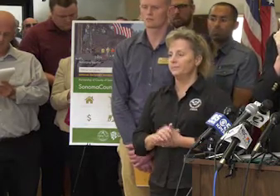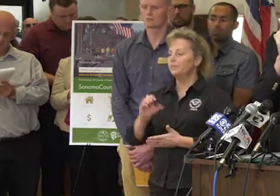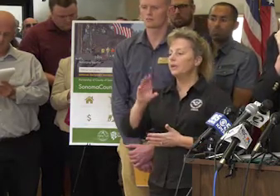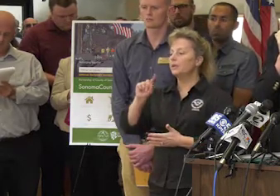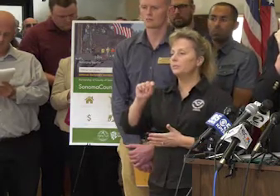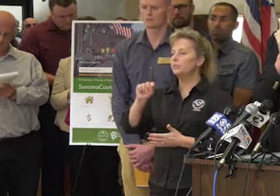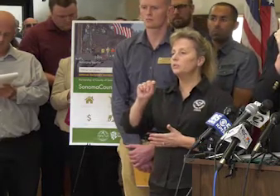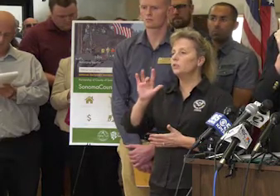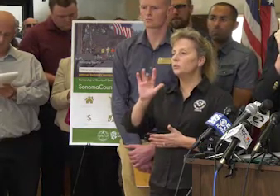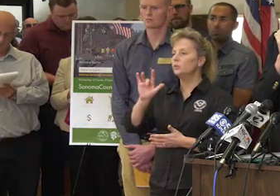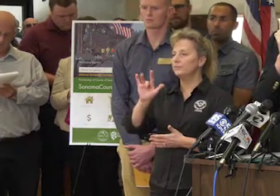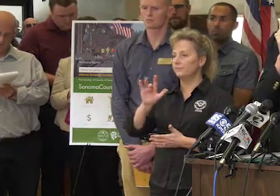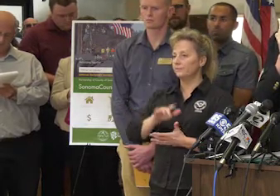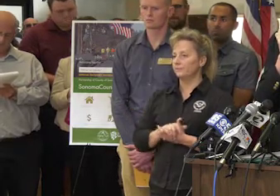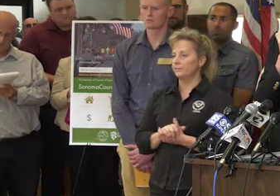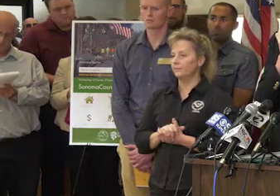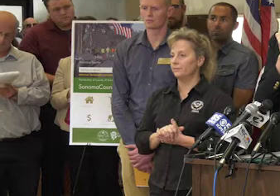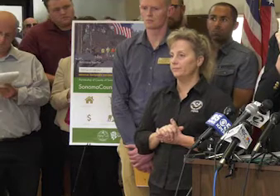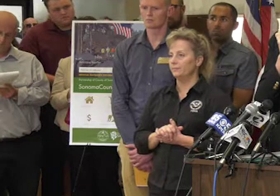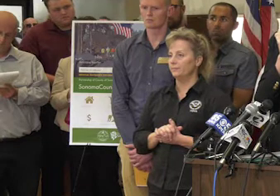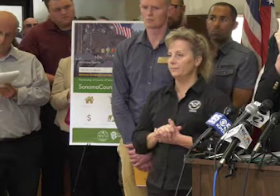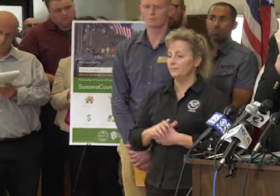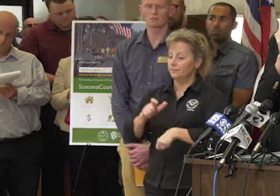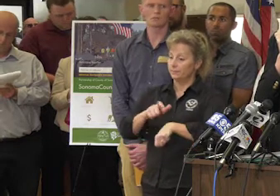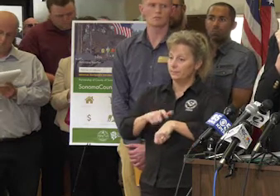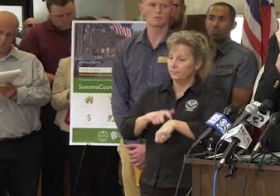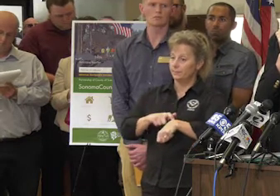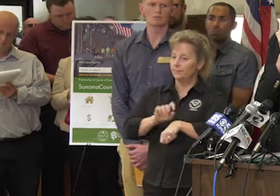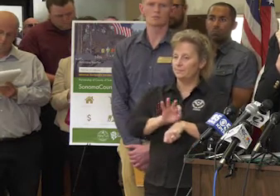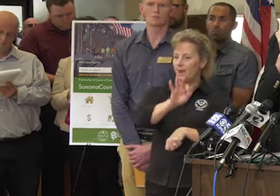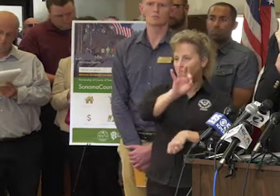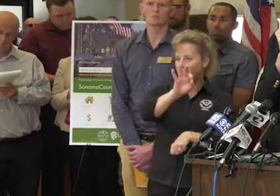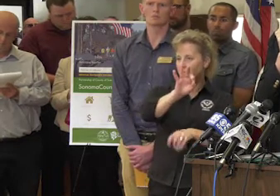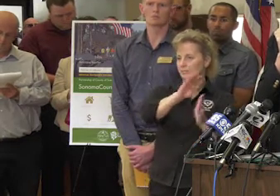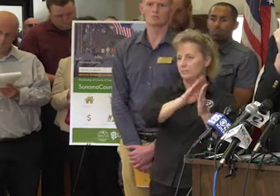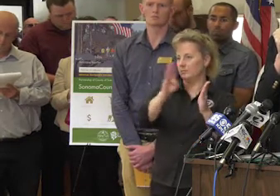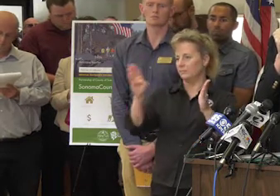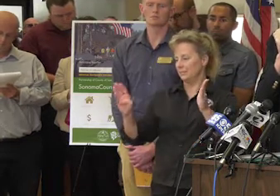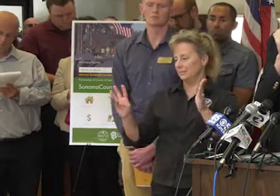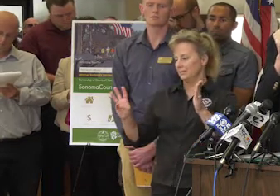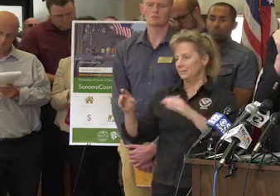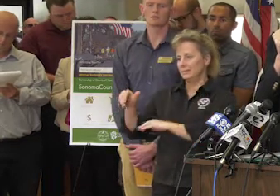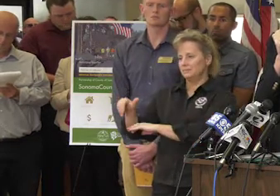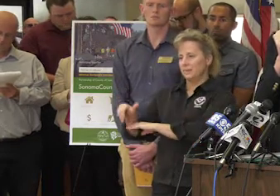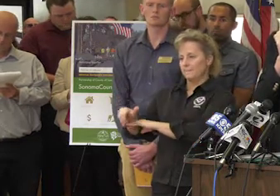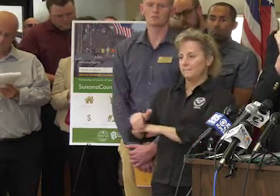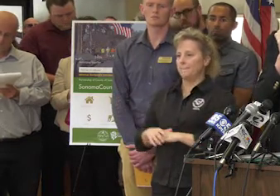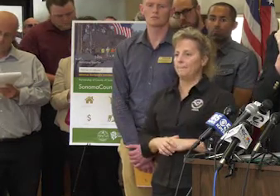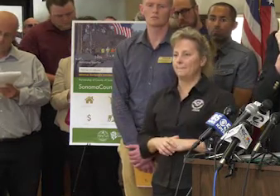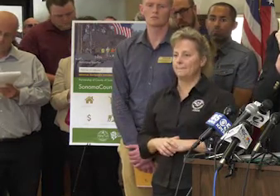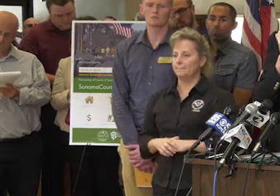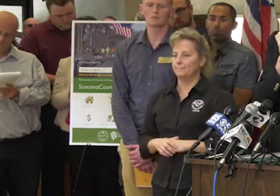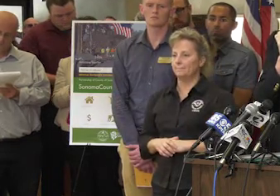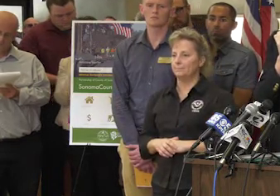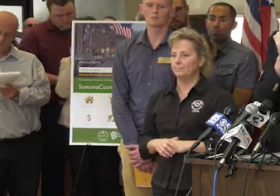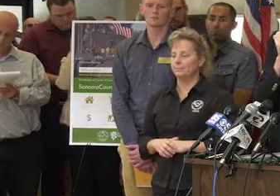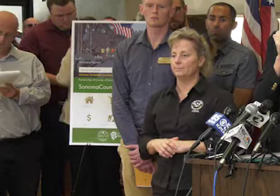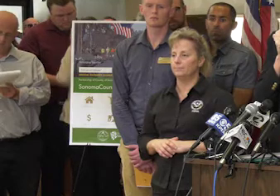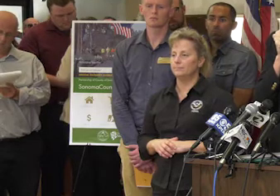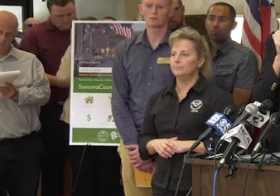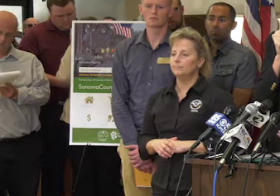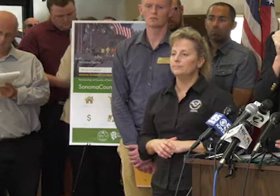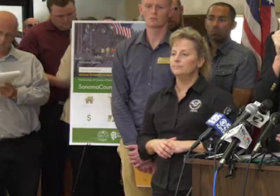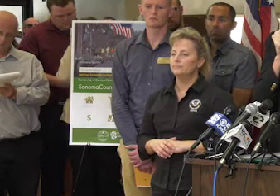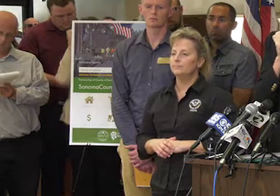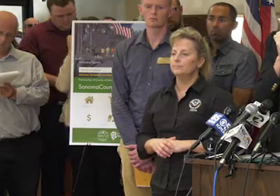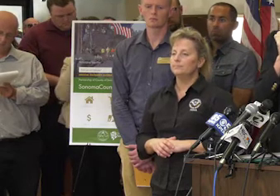October 25th, and it'll be operating from 9 a.m. till 6 p.m. We are aware that